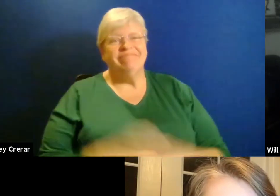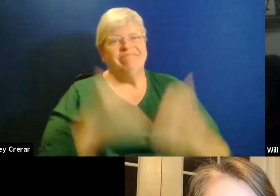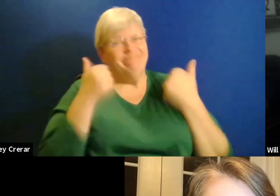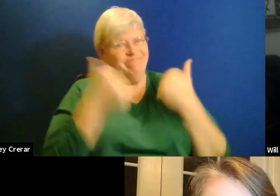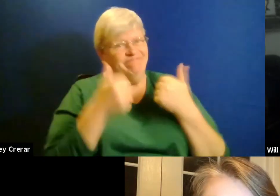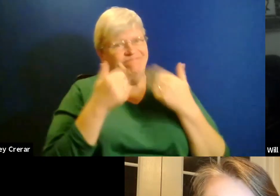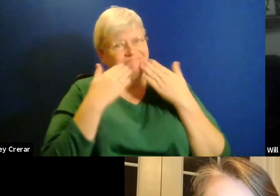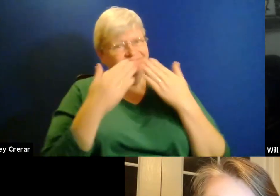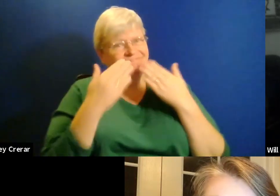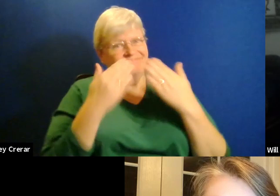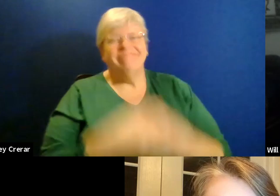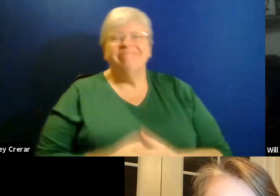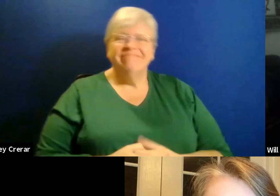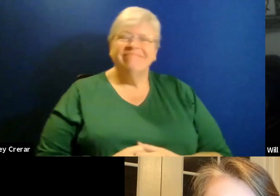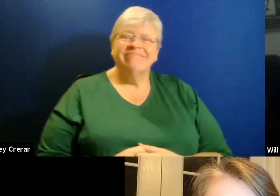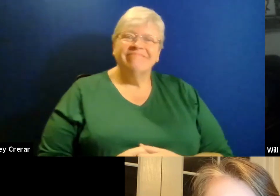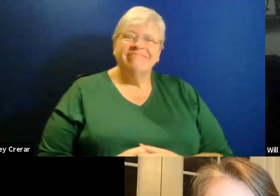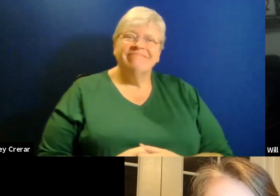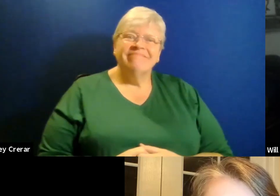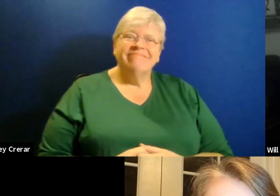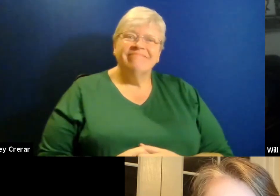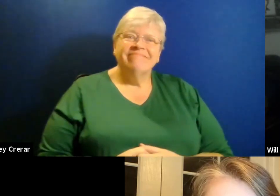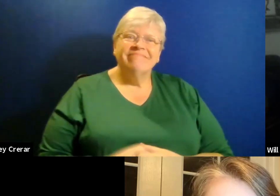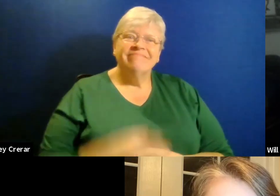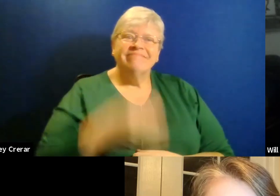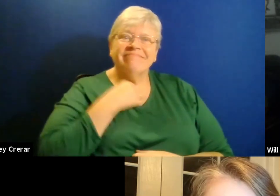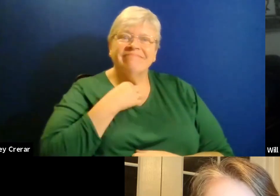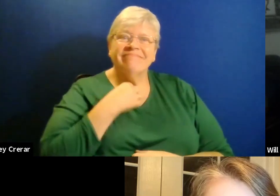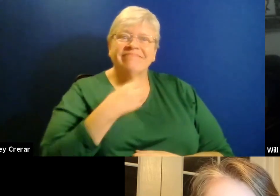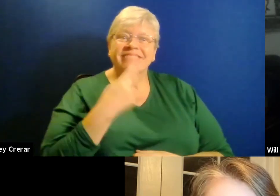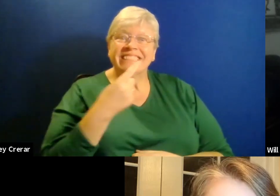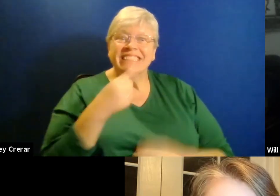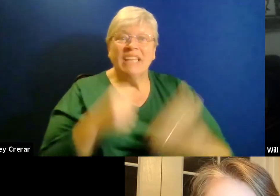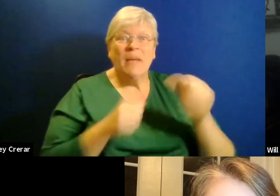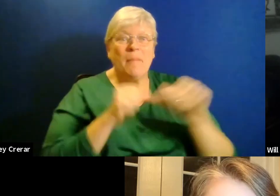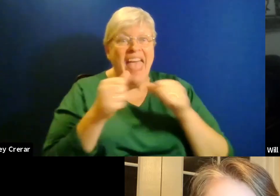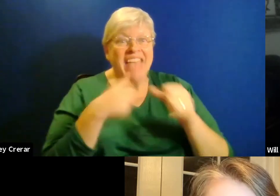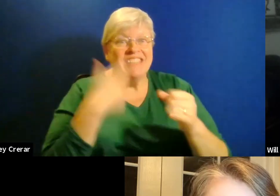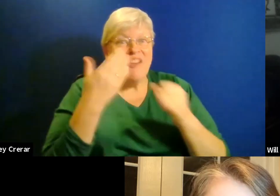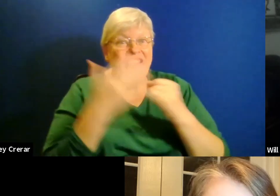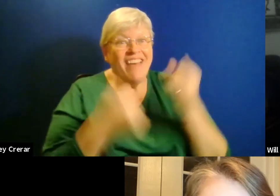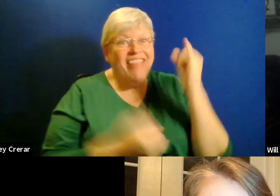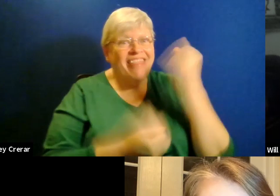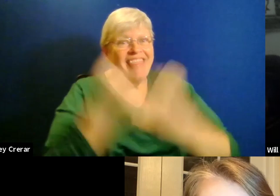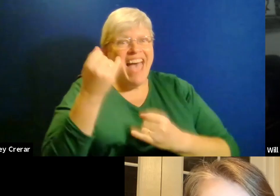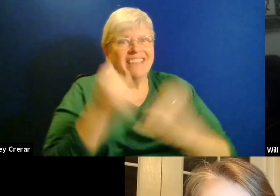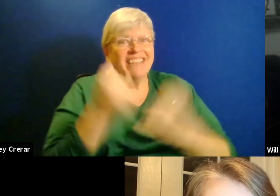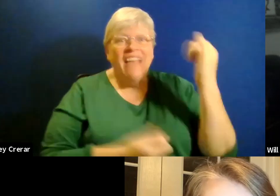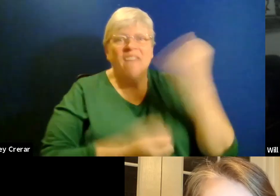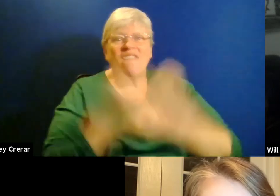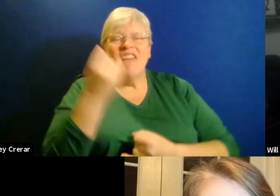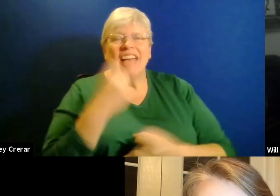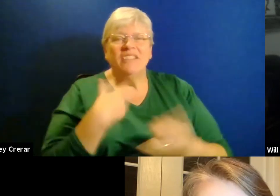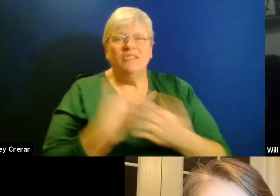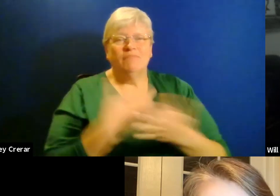that, Andesia. Dare I say that we've left the best till last? Our final performer is a